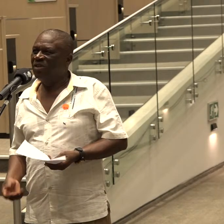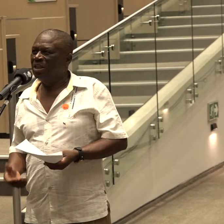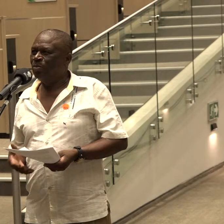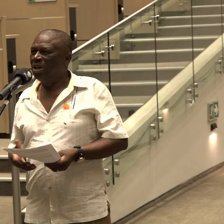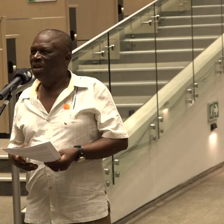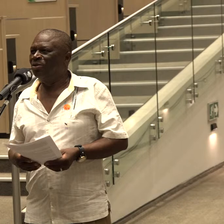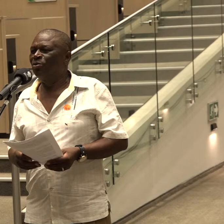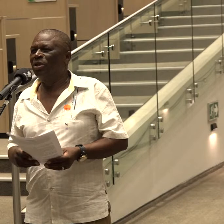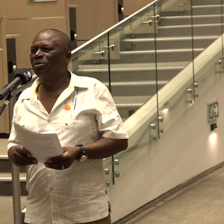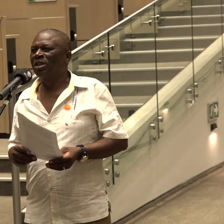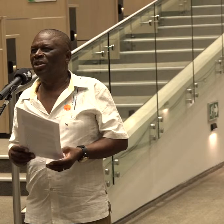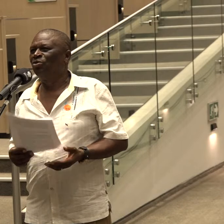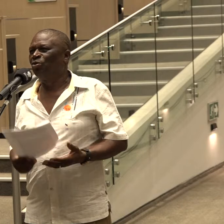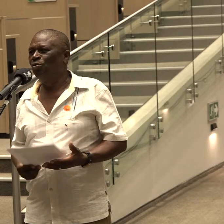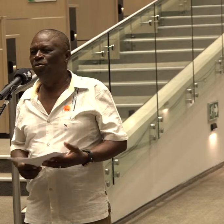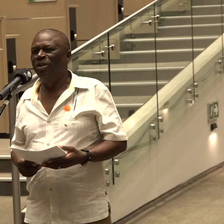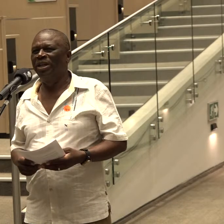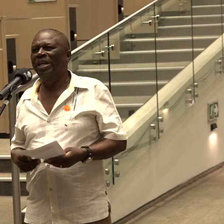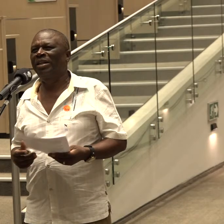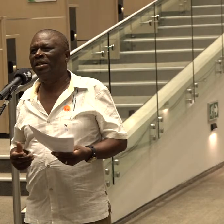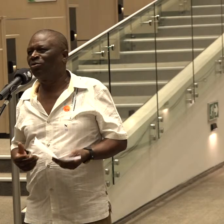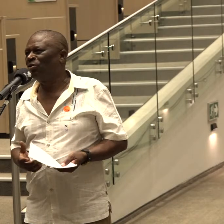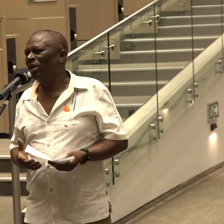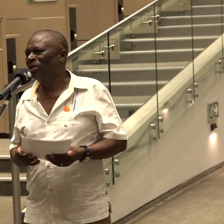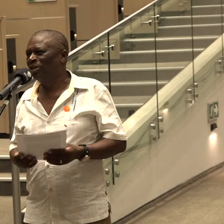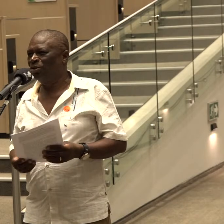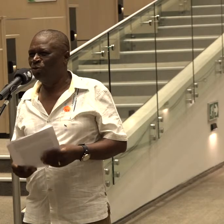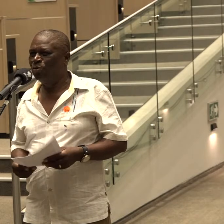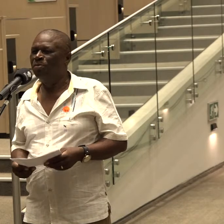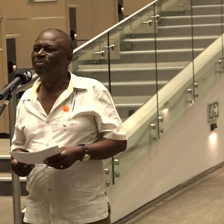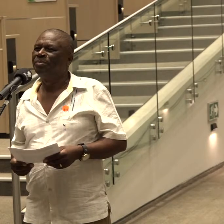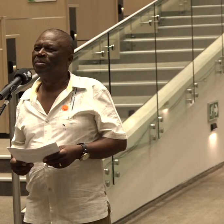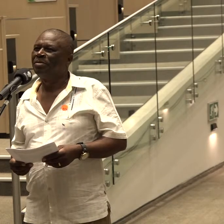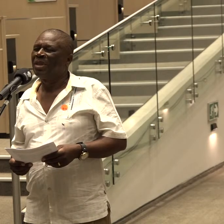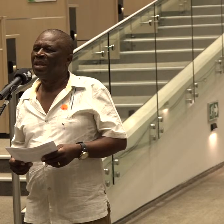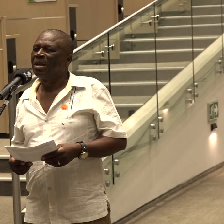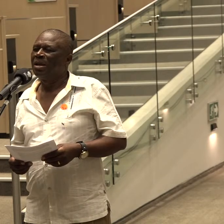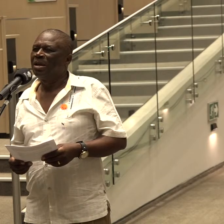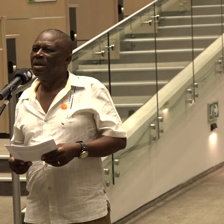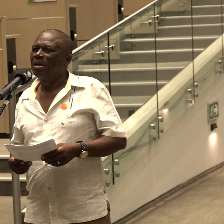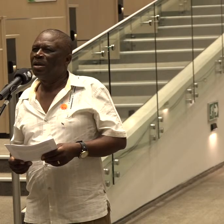the previous billiard 2002 the actor 2002.